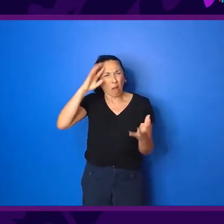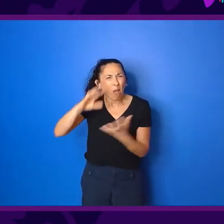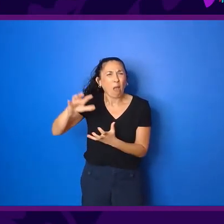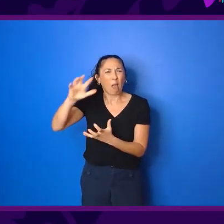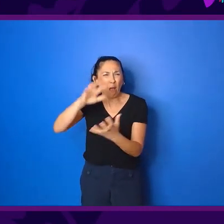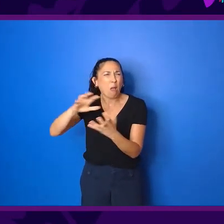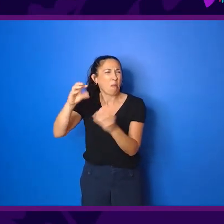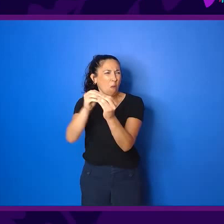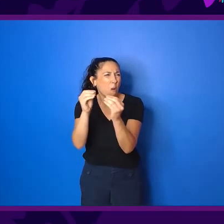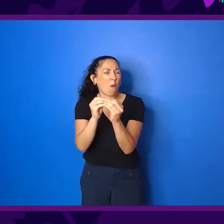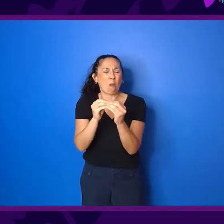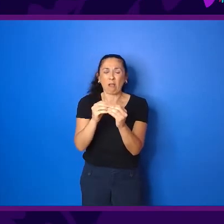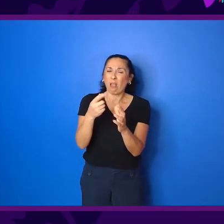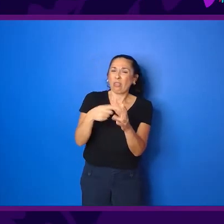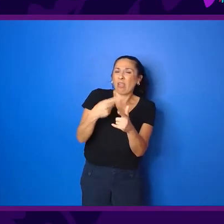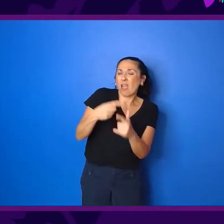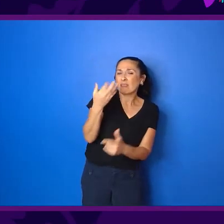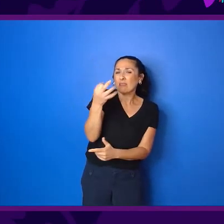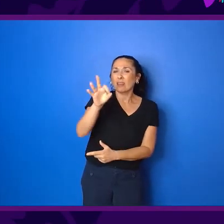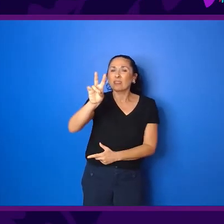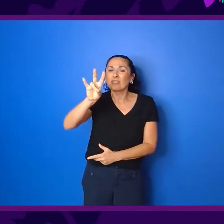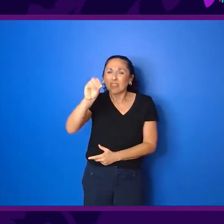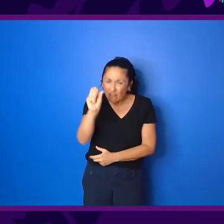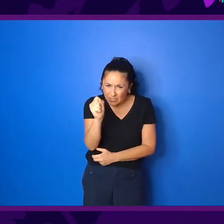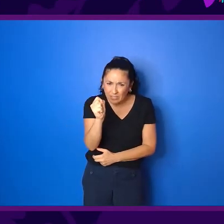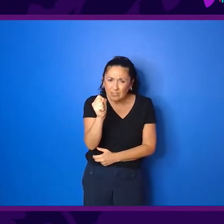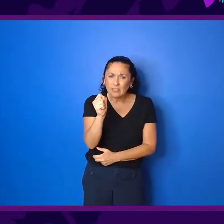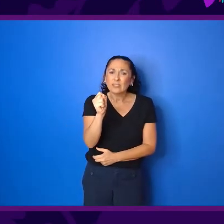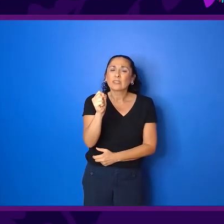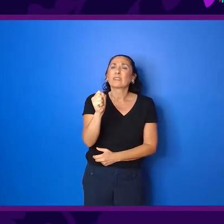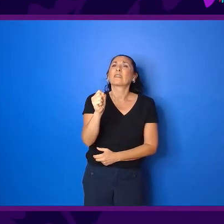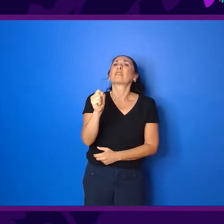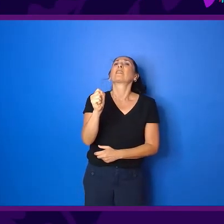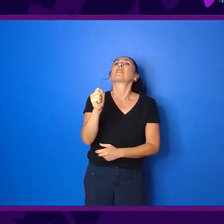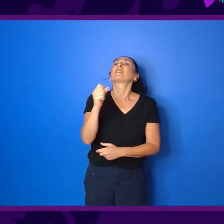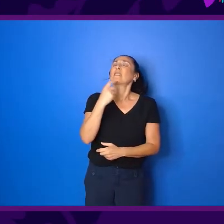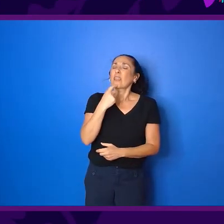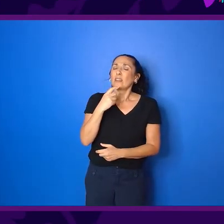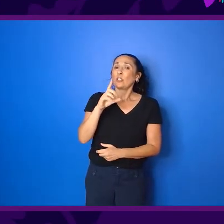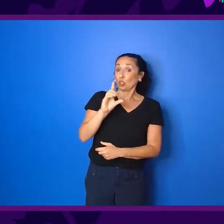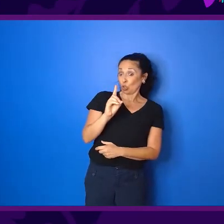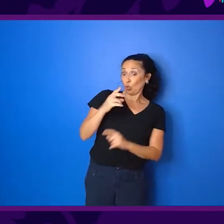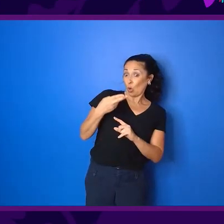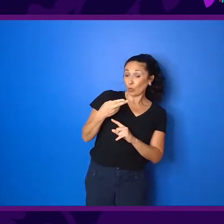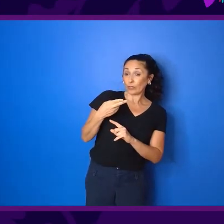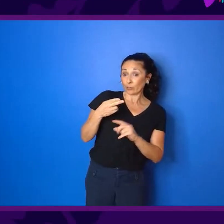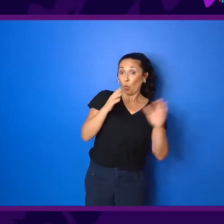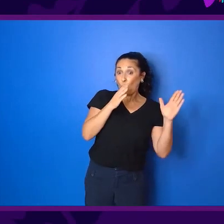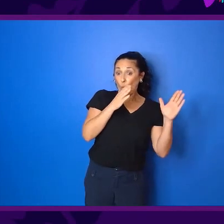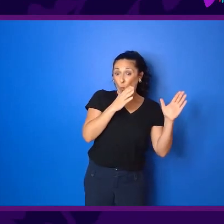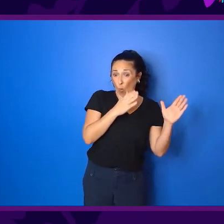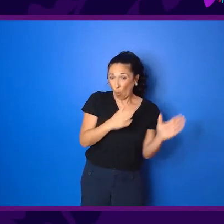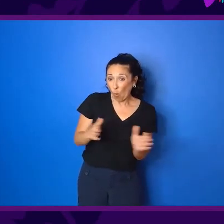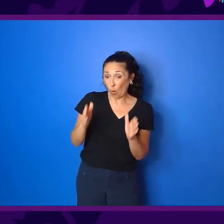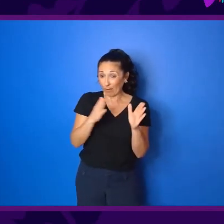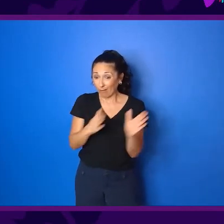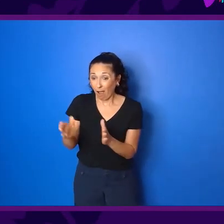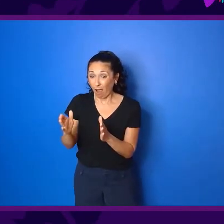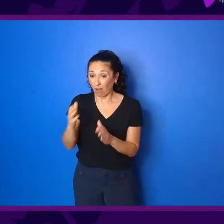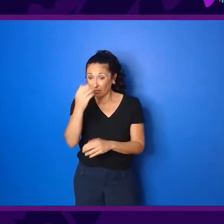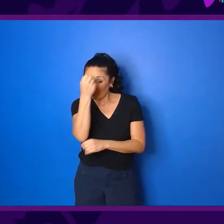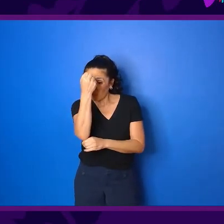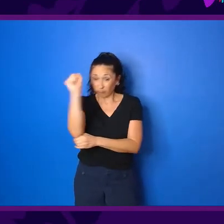in the 70s, it says that she organized a boycott